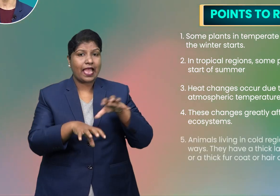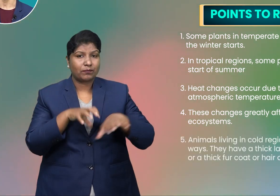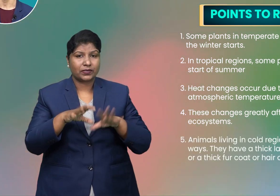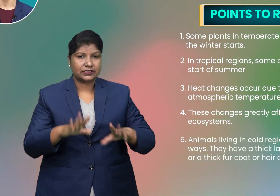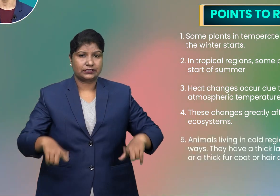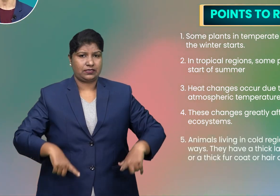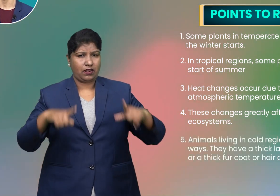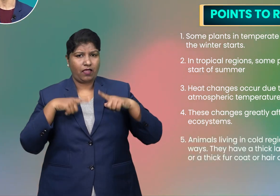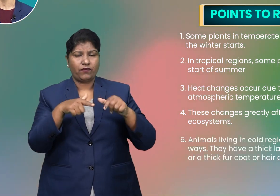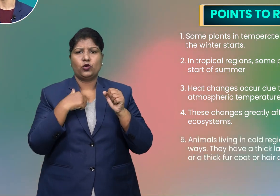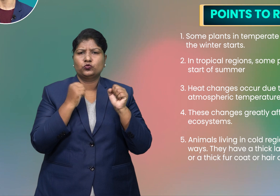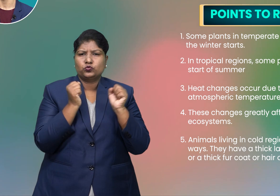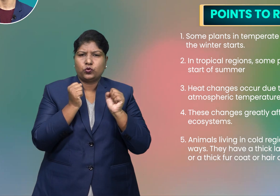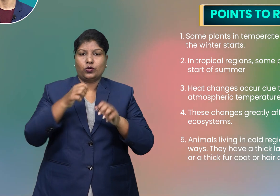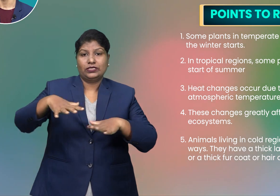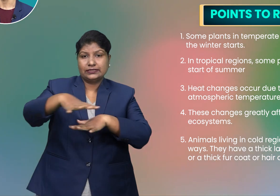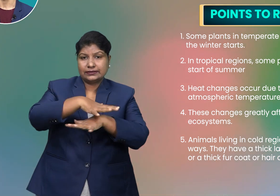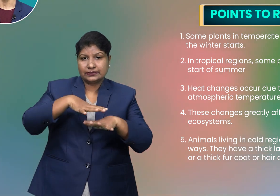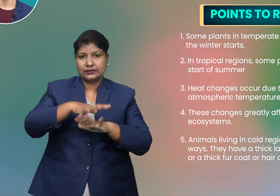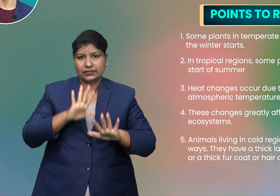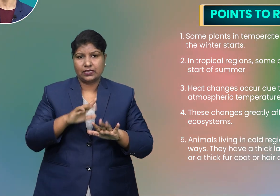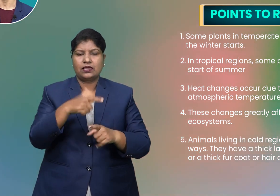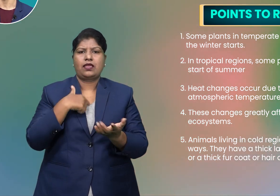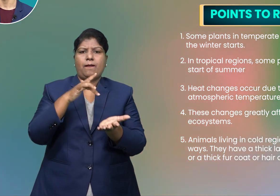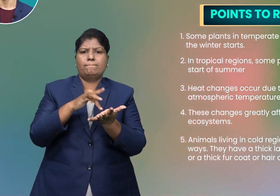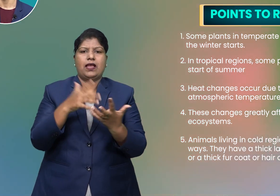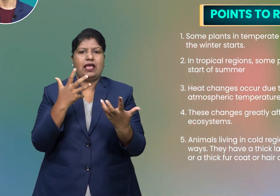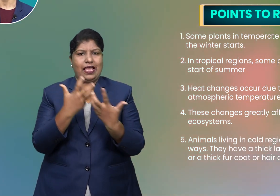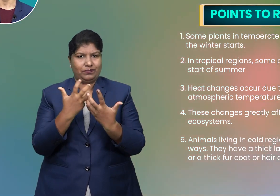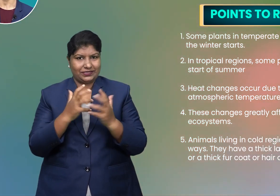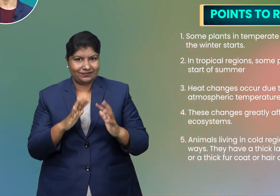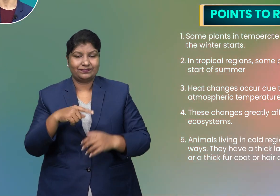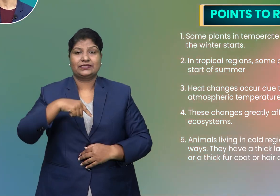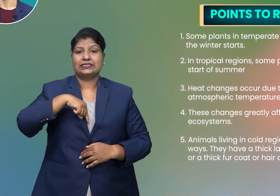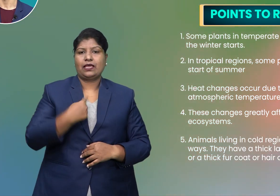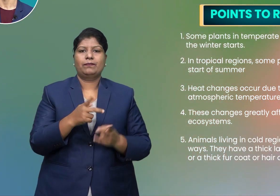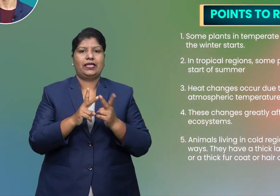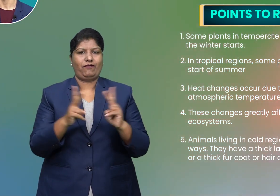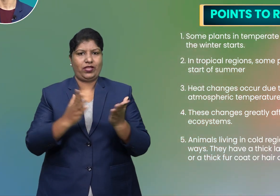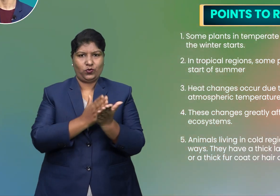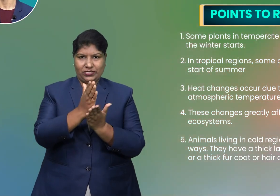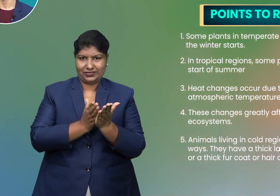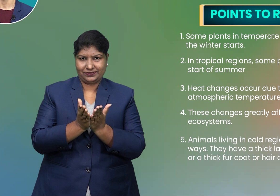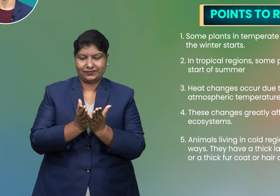Animals living in cold regions adapt themselves in different ways.